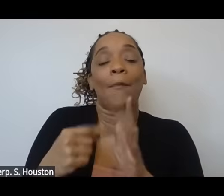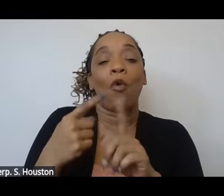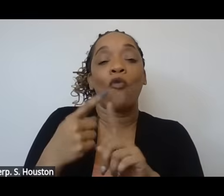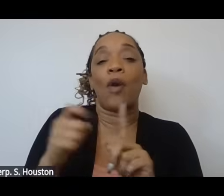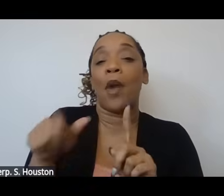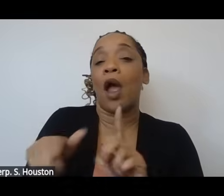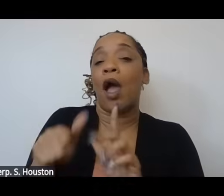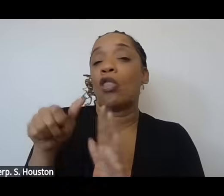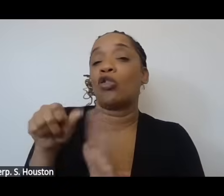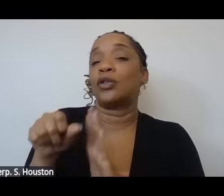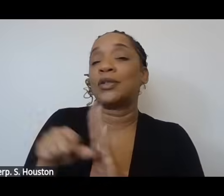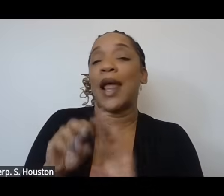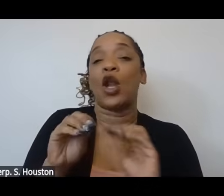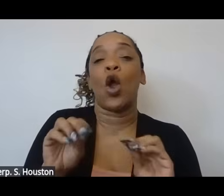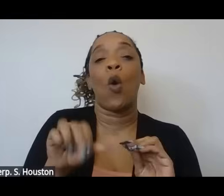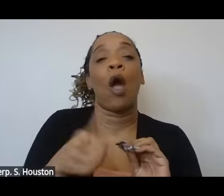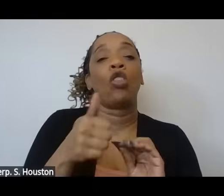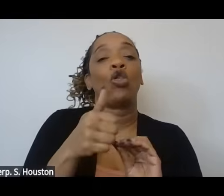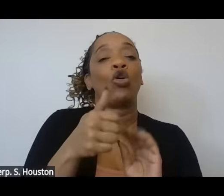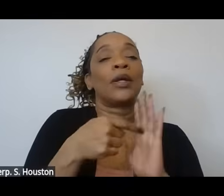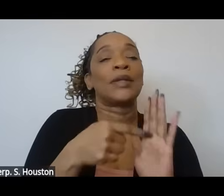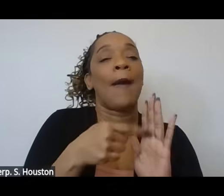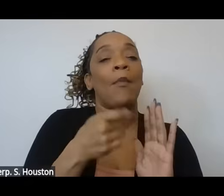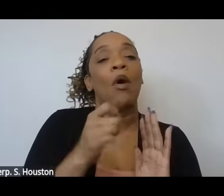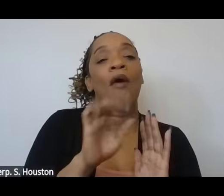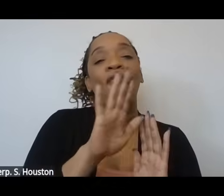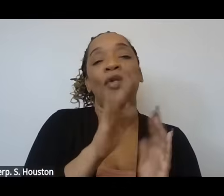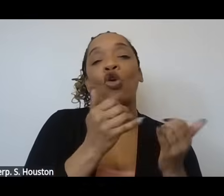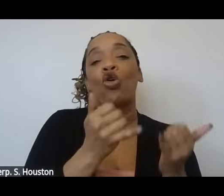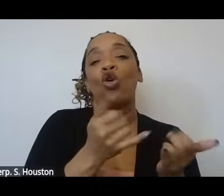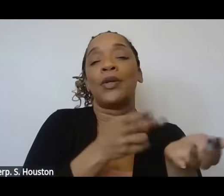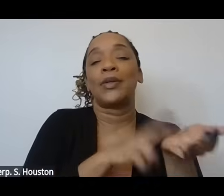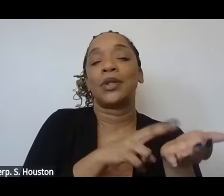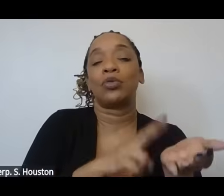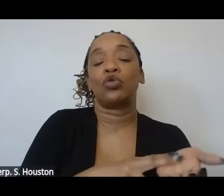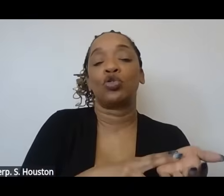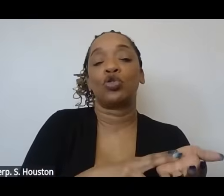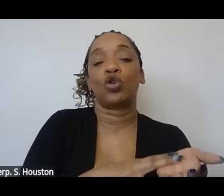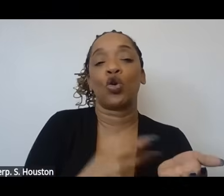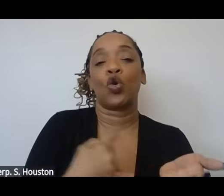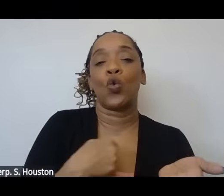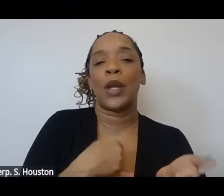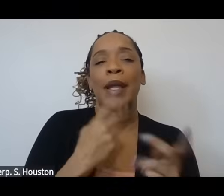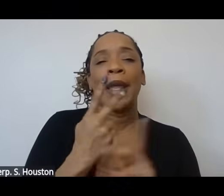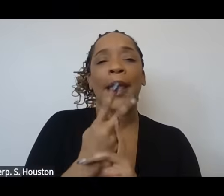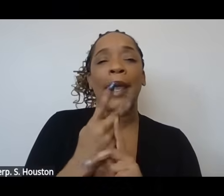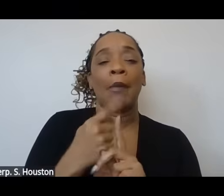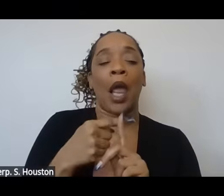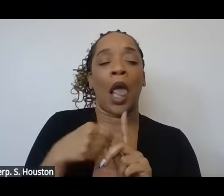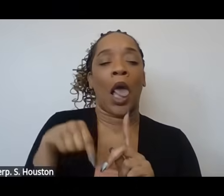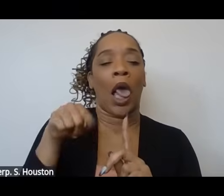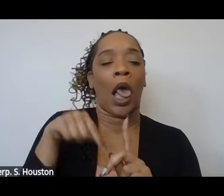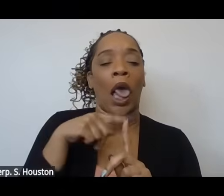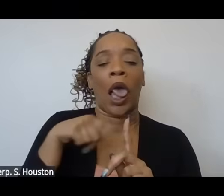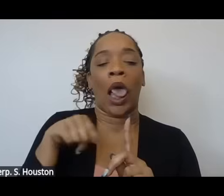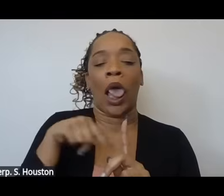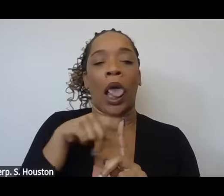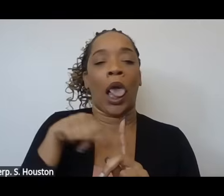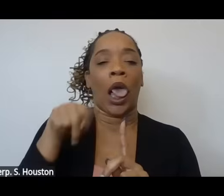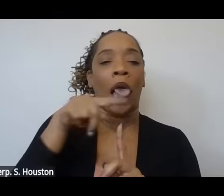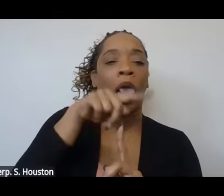have an example of a current signature. That, we keep circling around that, but that's what started all of